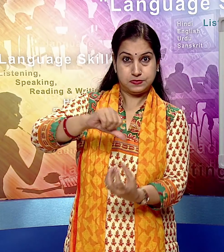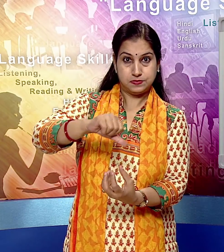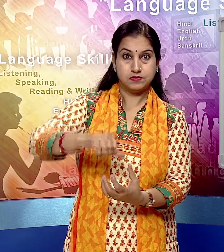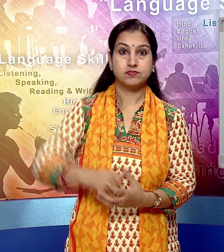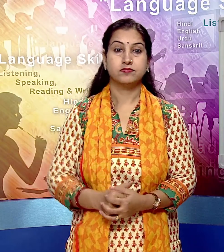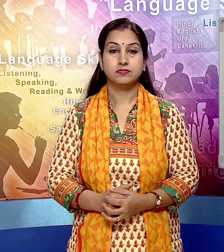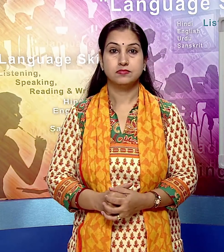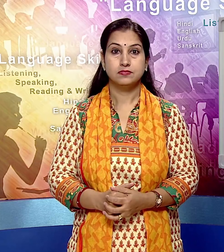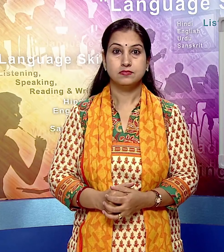crisp,